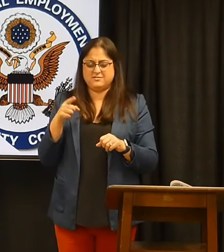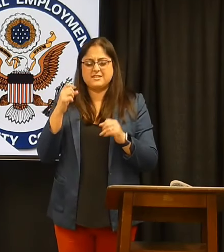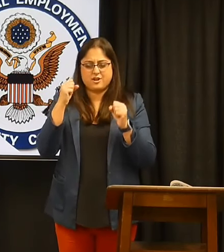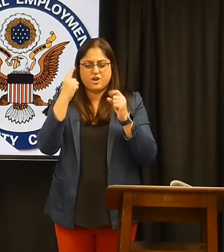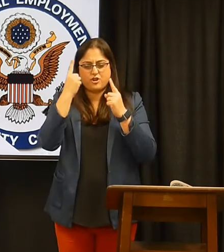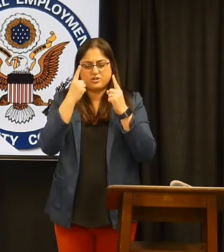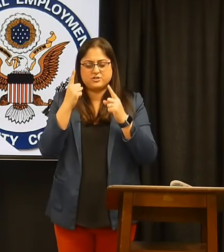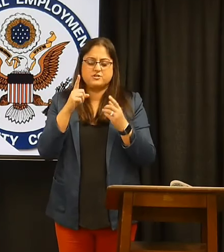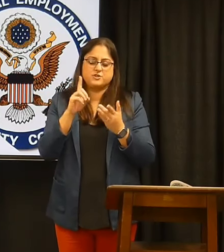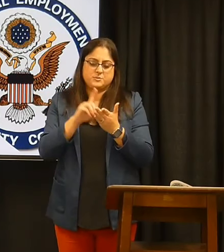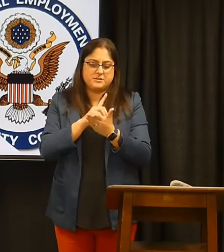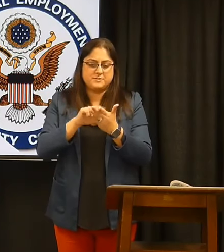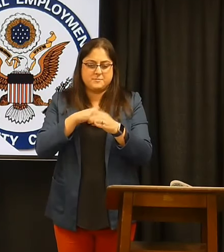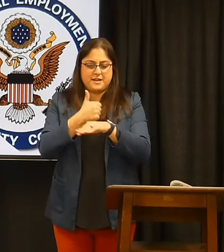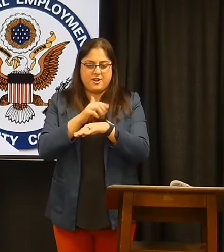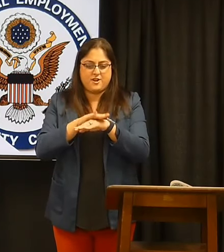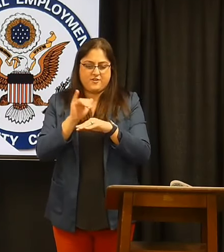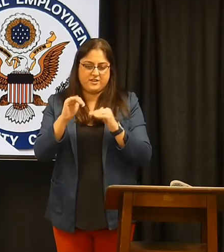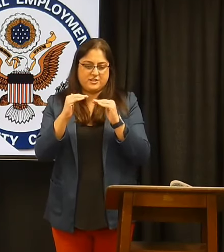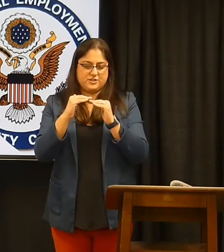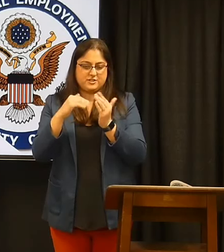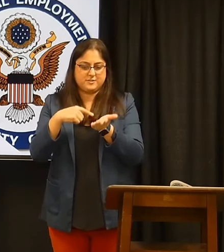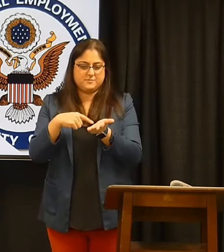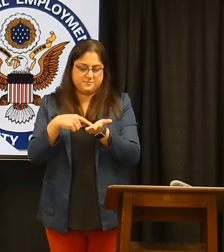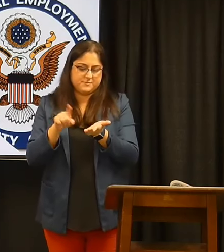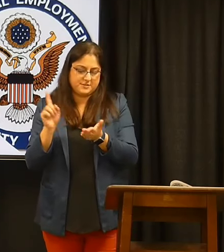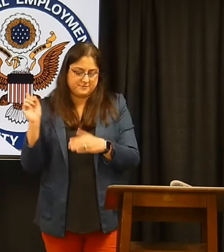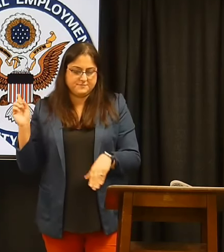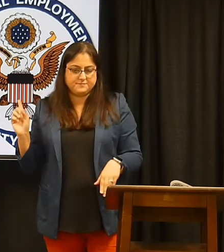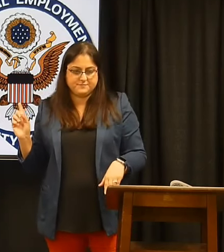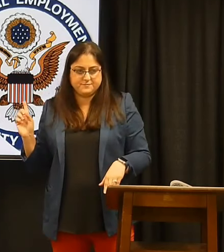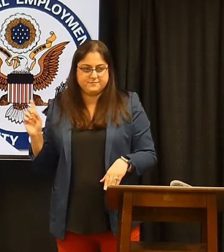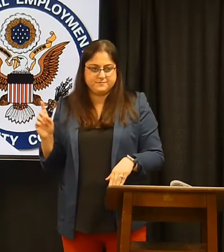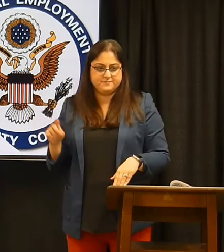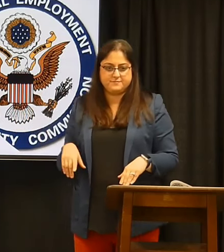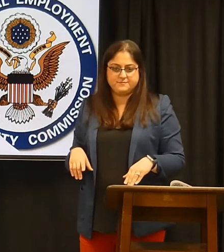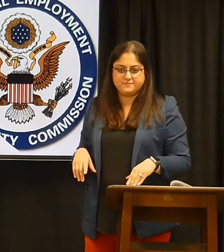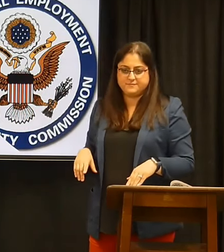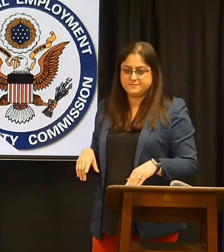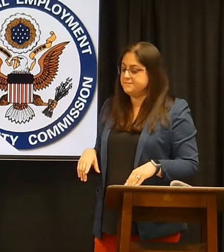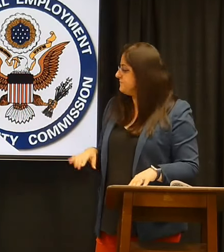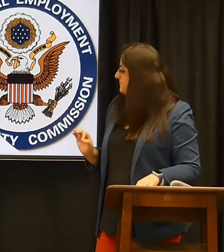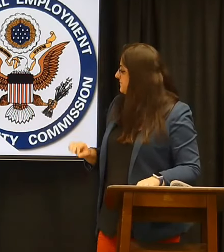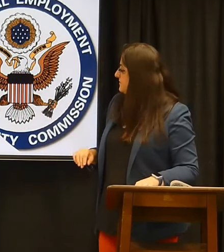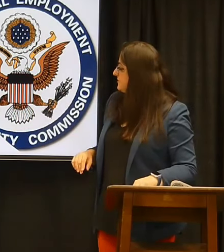same years in the job, then that would apply here.